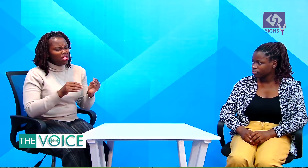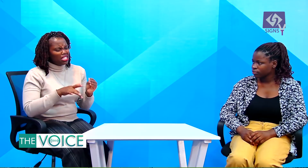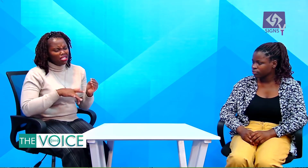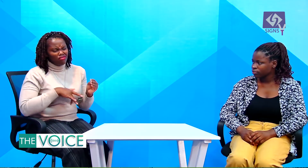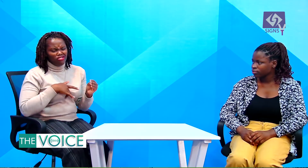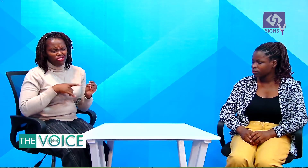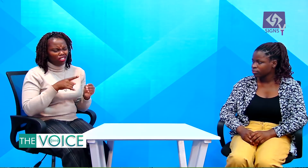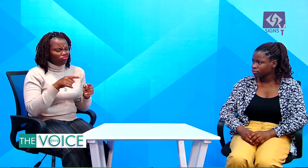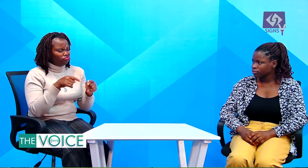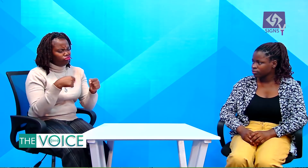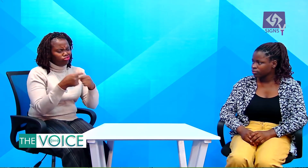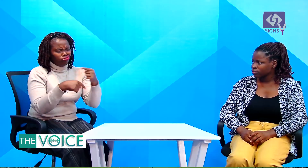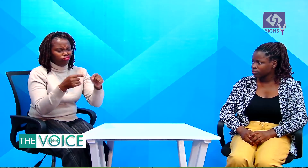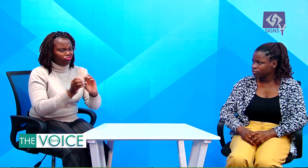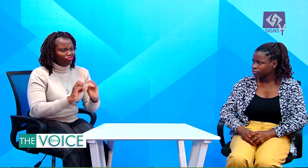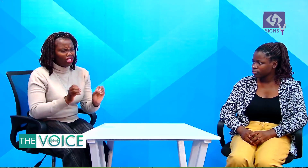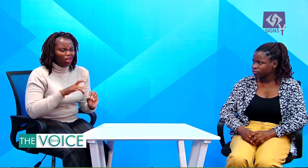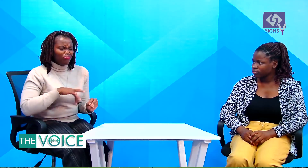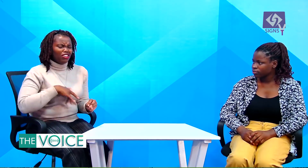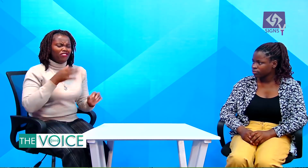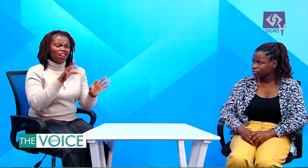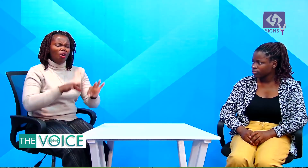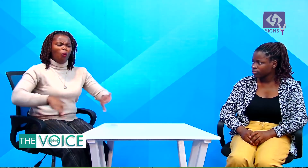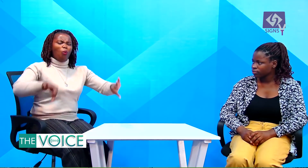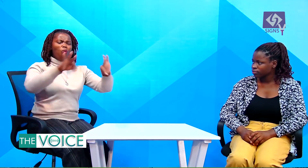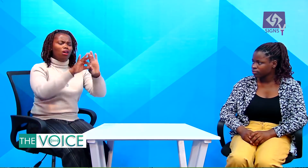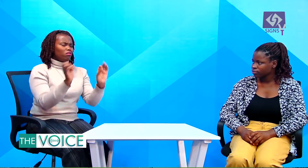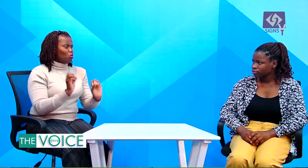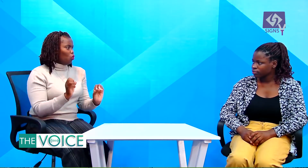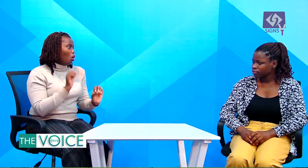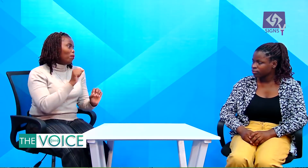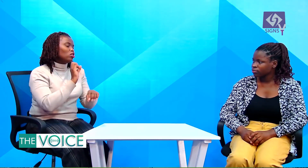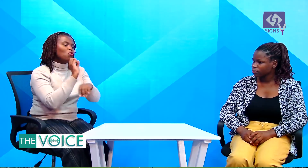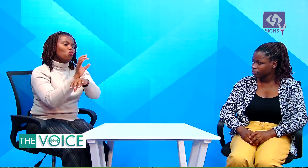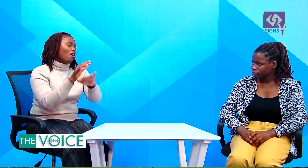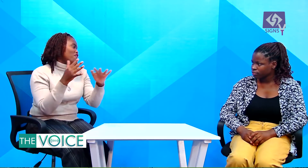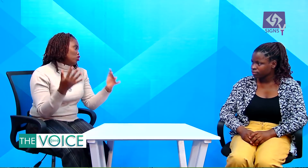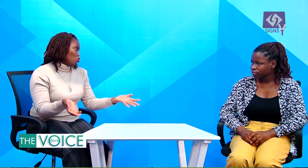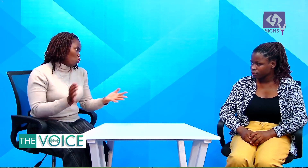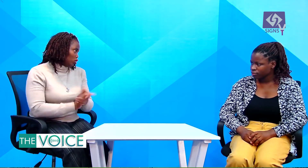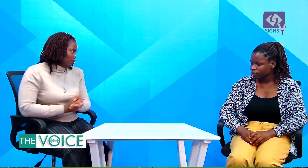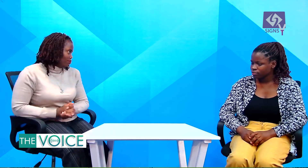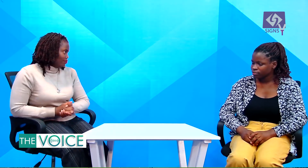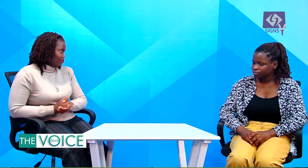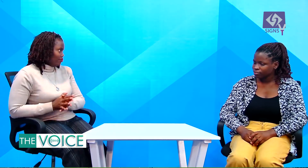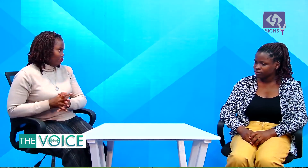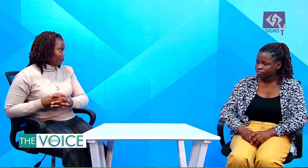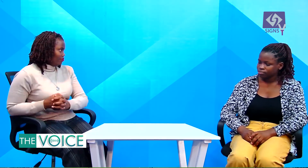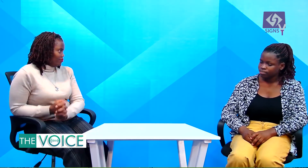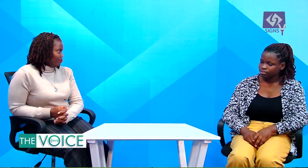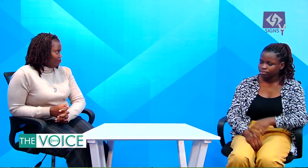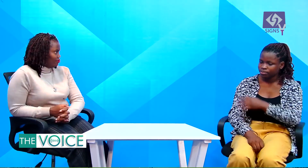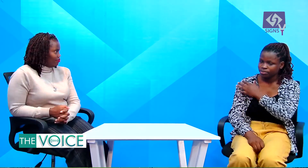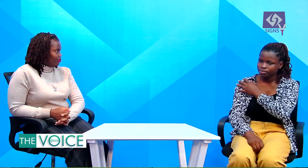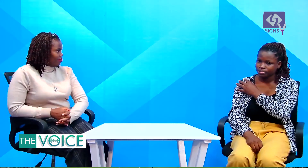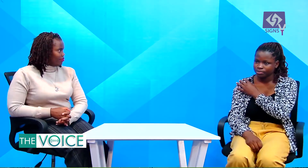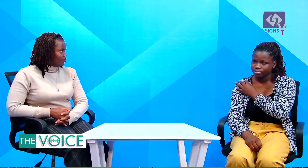if it's probably a person with disability who don't feel worthy? So what advice can you give them?